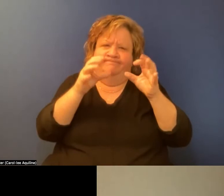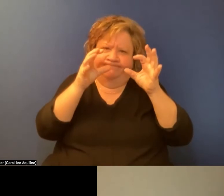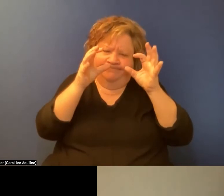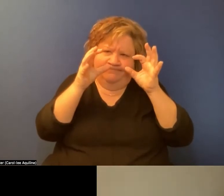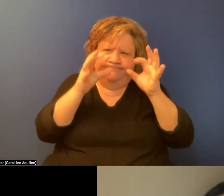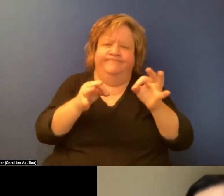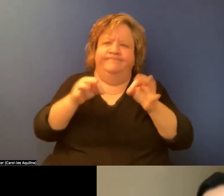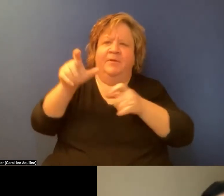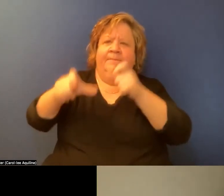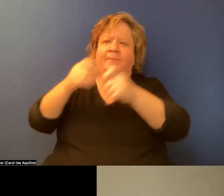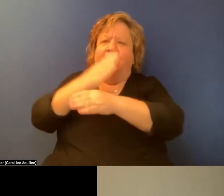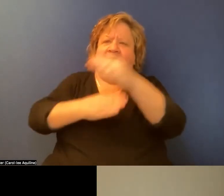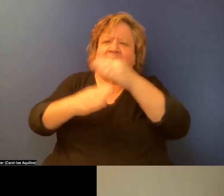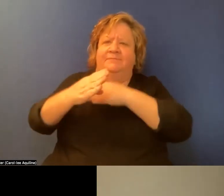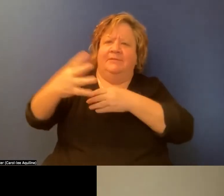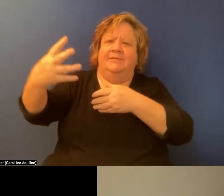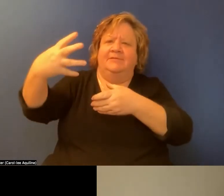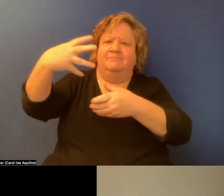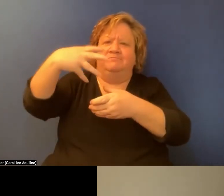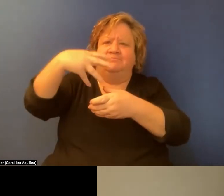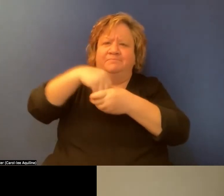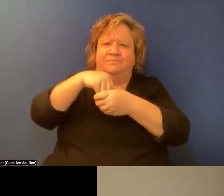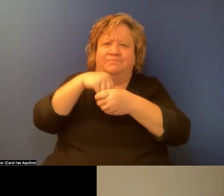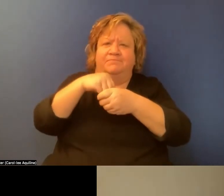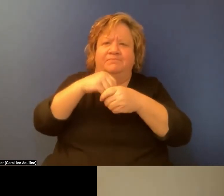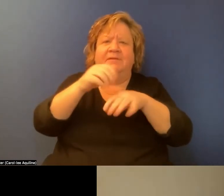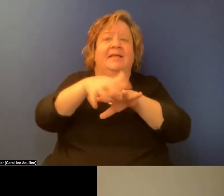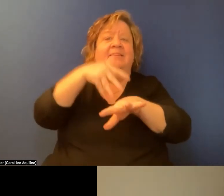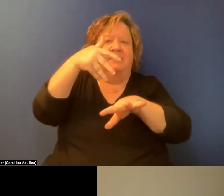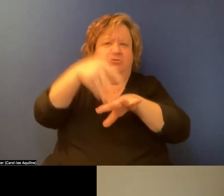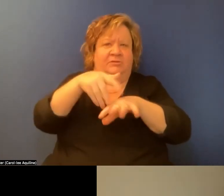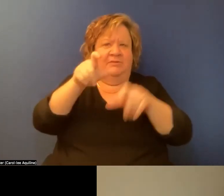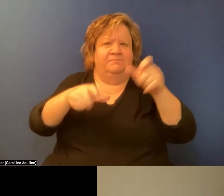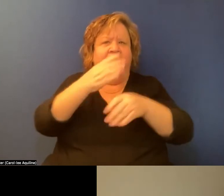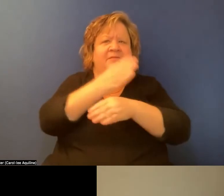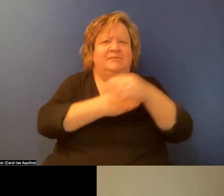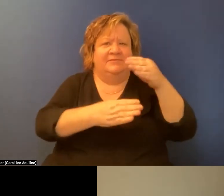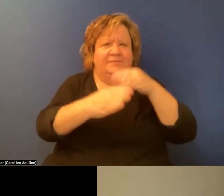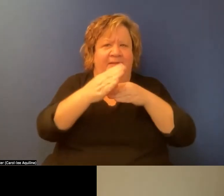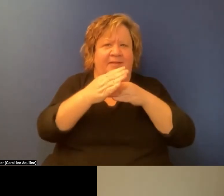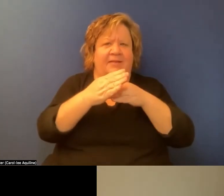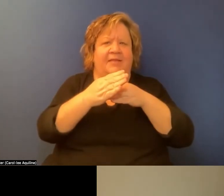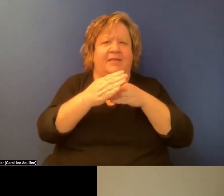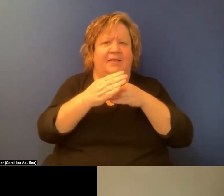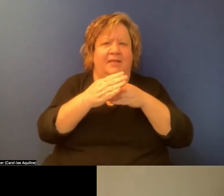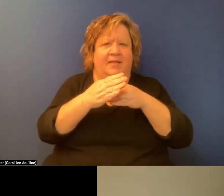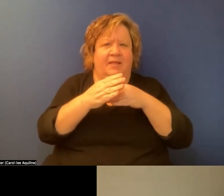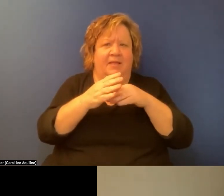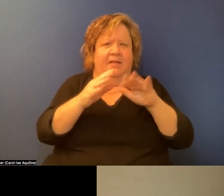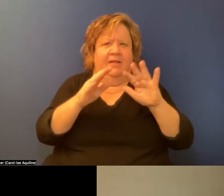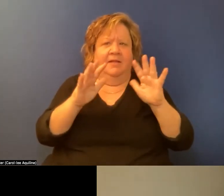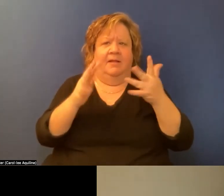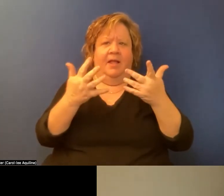Pratima, would you like to respond? Thank you, Dewey, for this question and to the